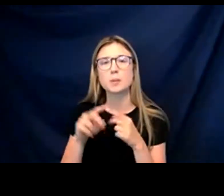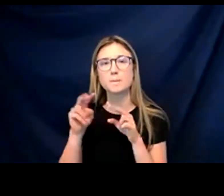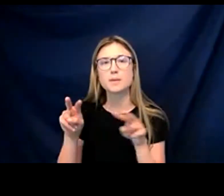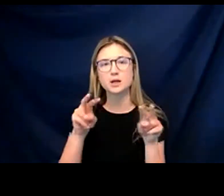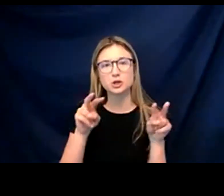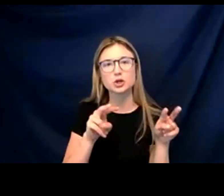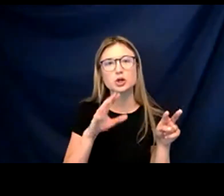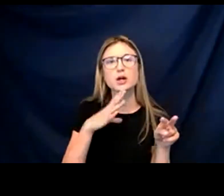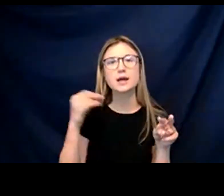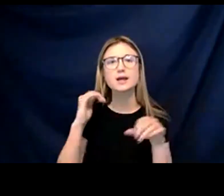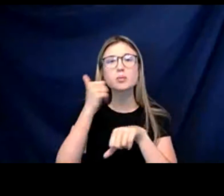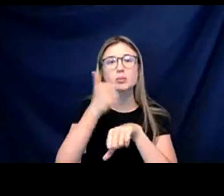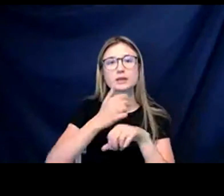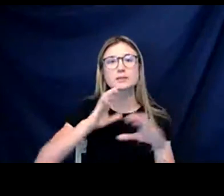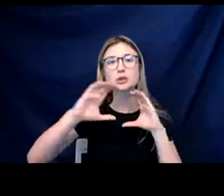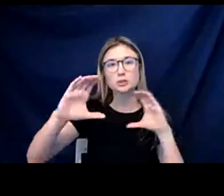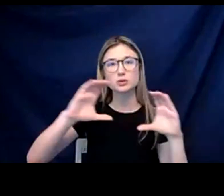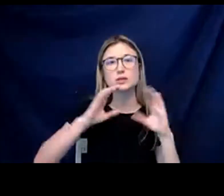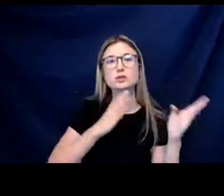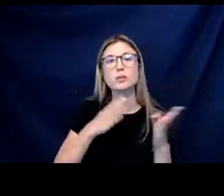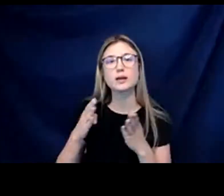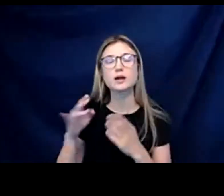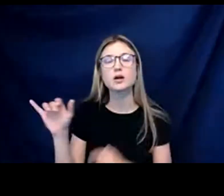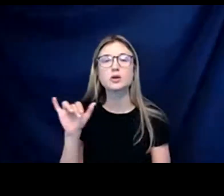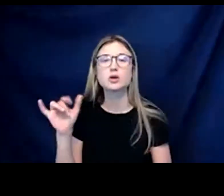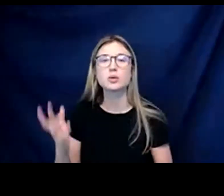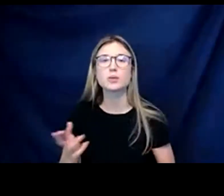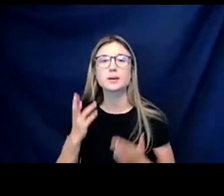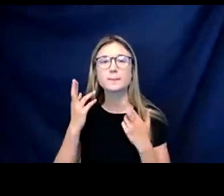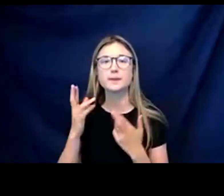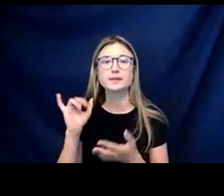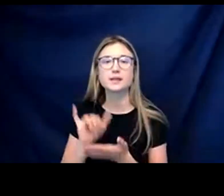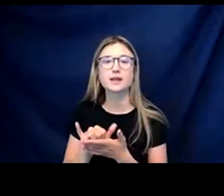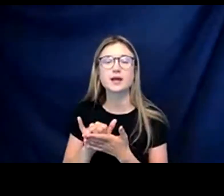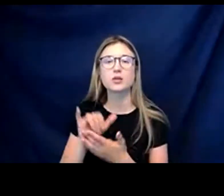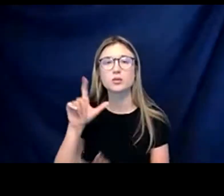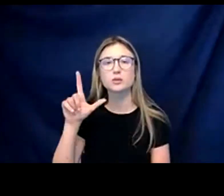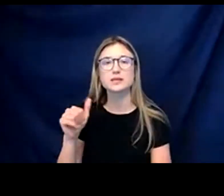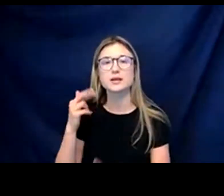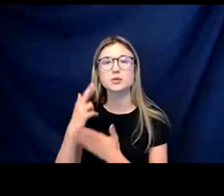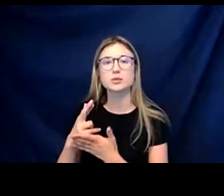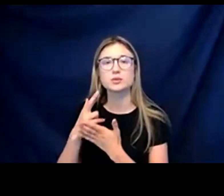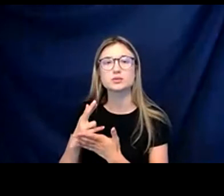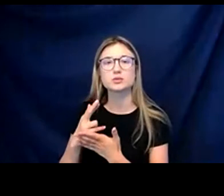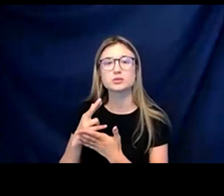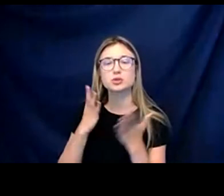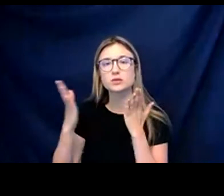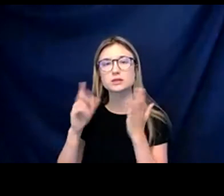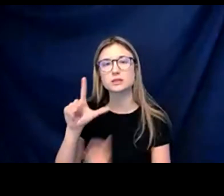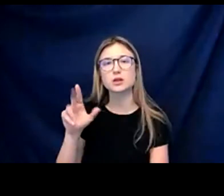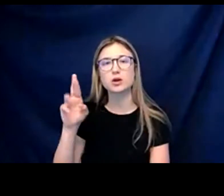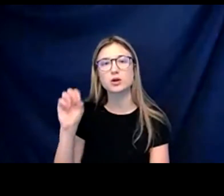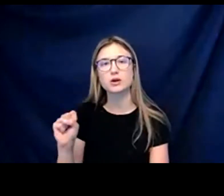communication plans. It was also recommended that Louisiana Rehabilitation Services begin collaboration